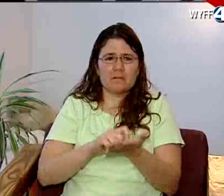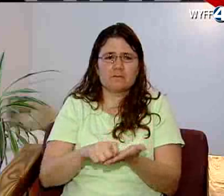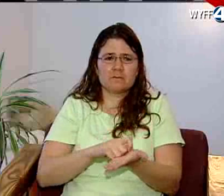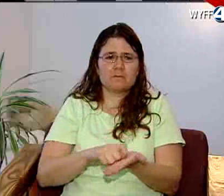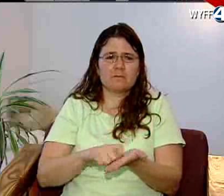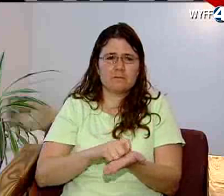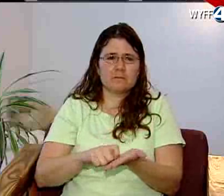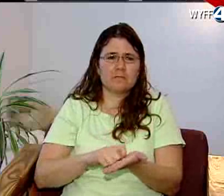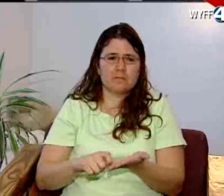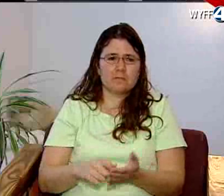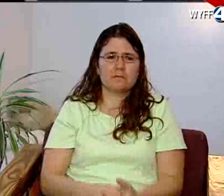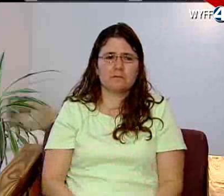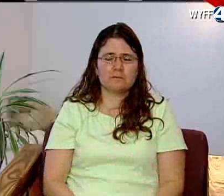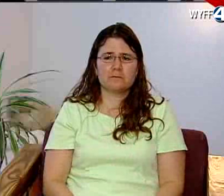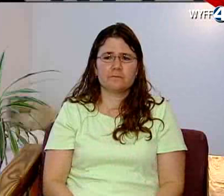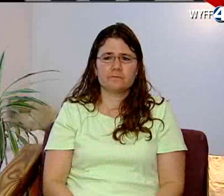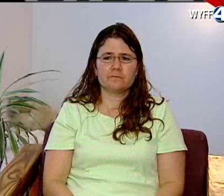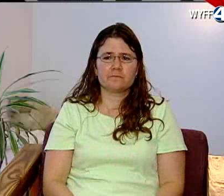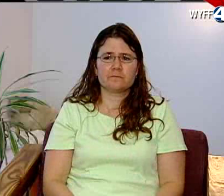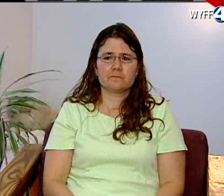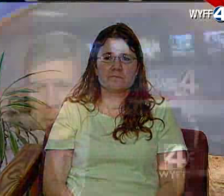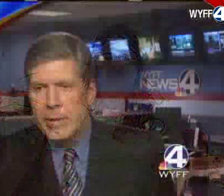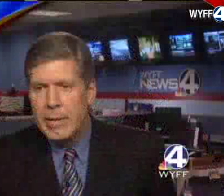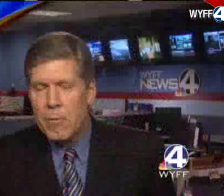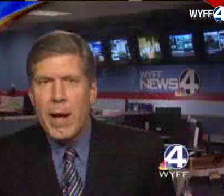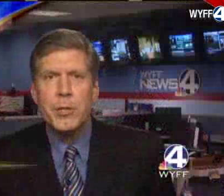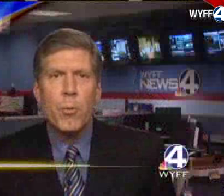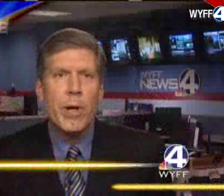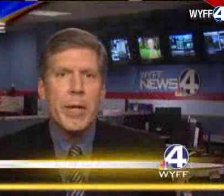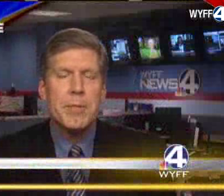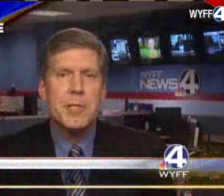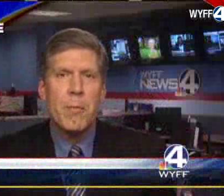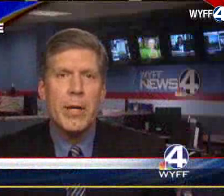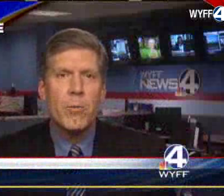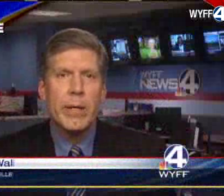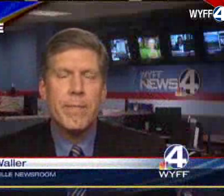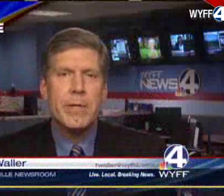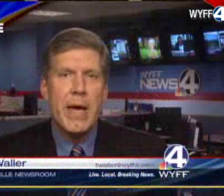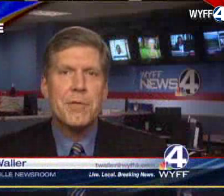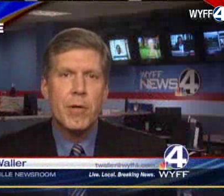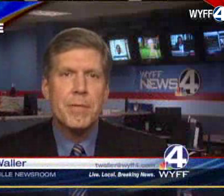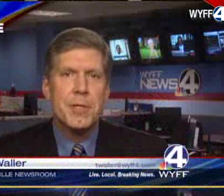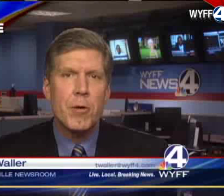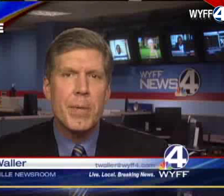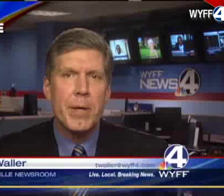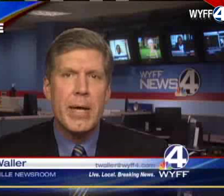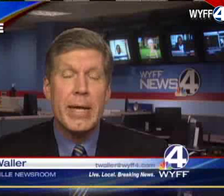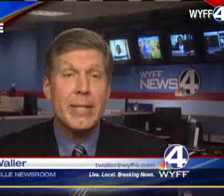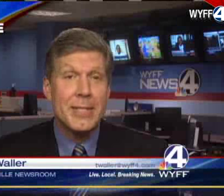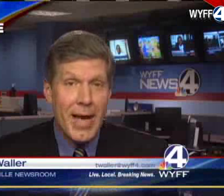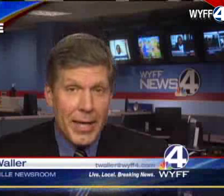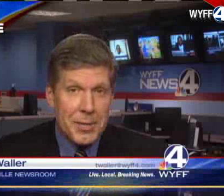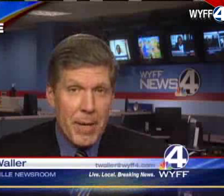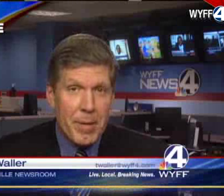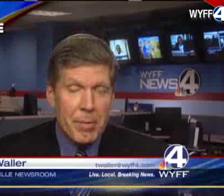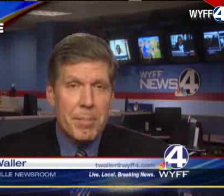down, to be able to communicate in some way. Now Roger Williams, the statewide director for deaf services, told me today he does not expect people in